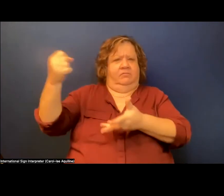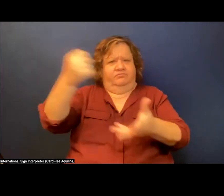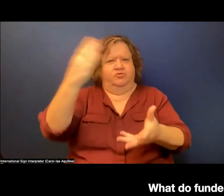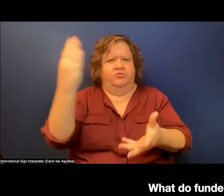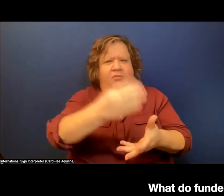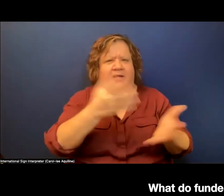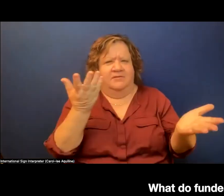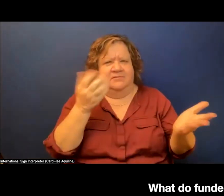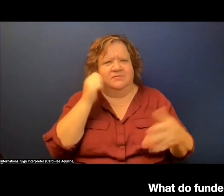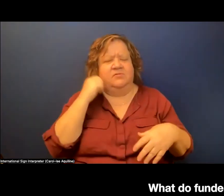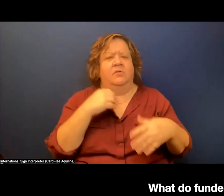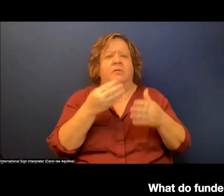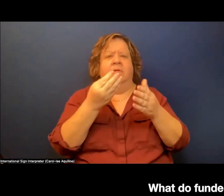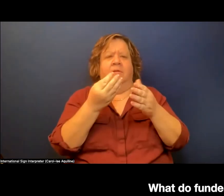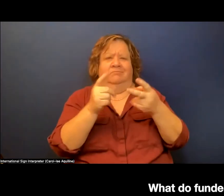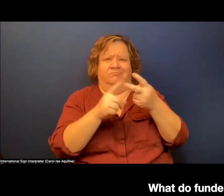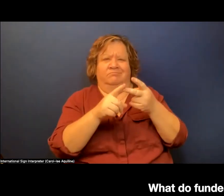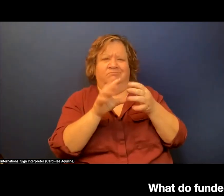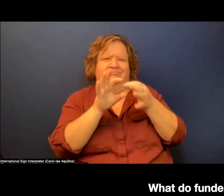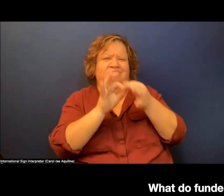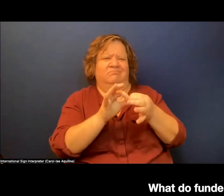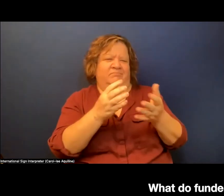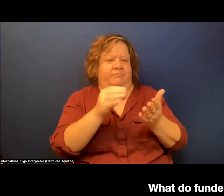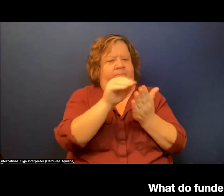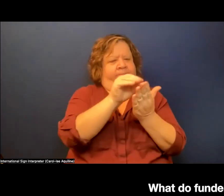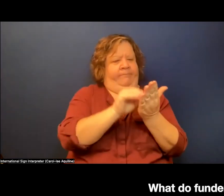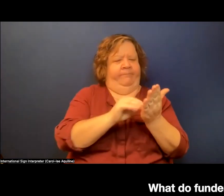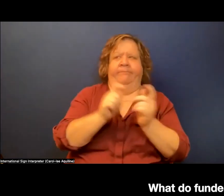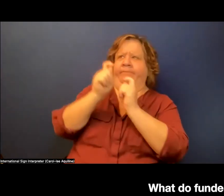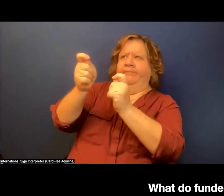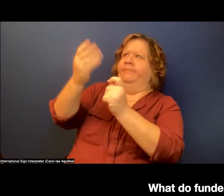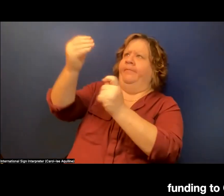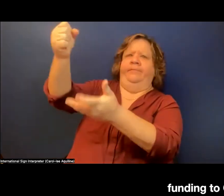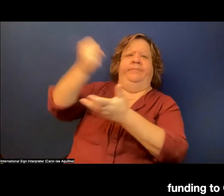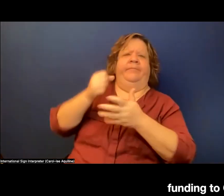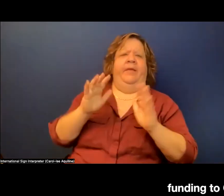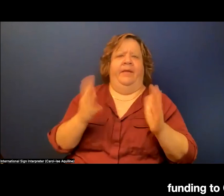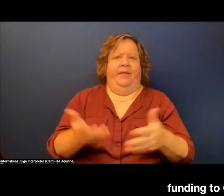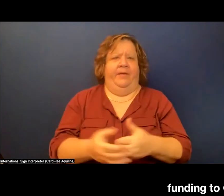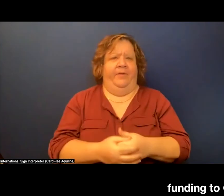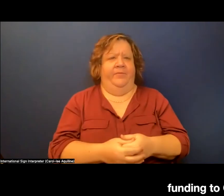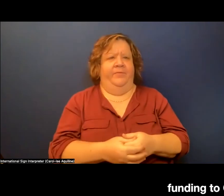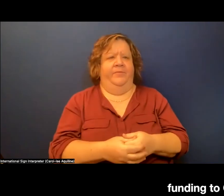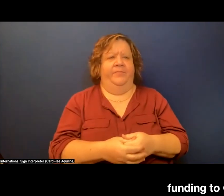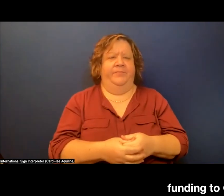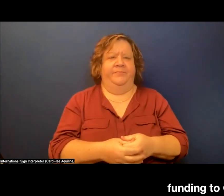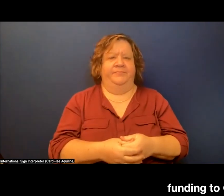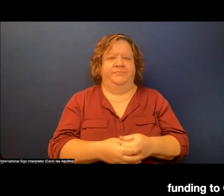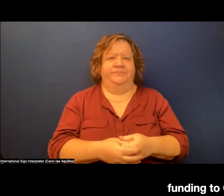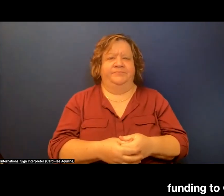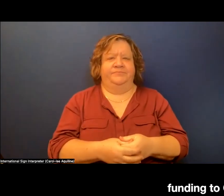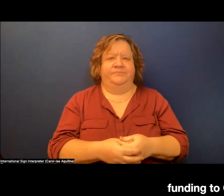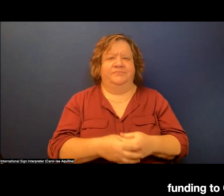to OPDs? What do funders need to do differently to enable direct funding to